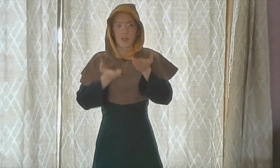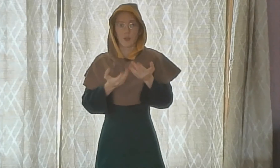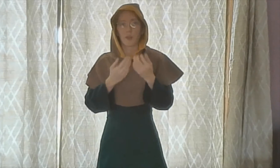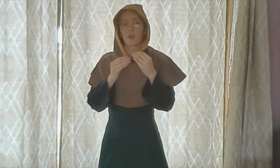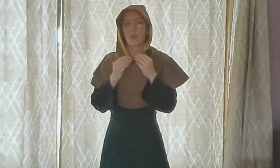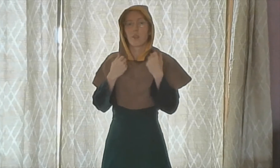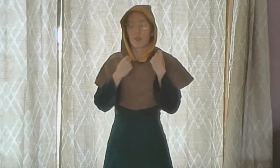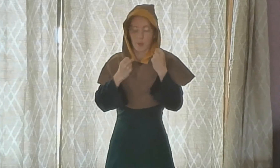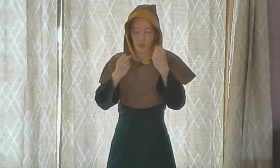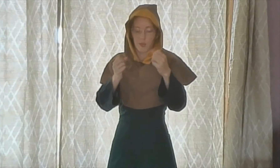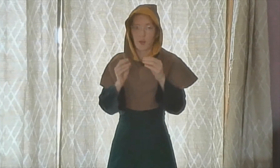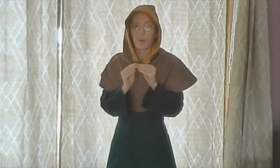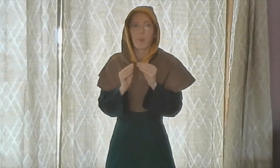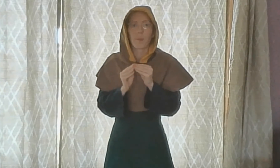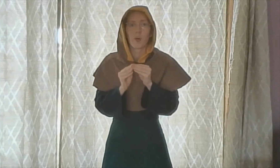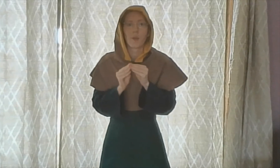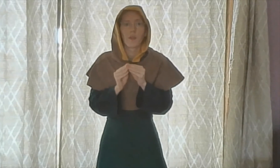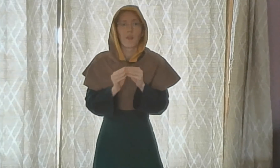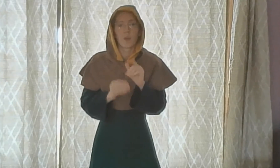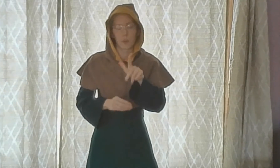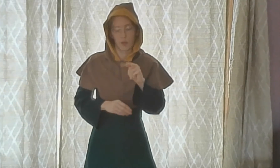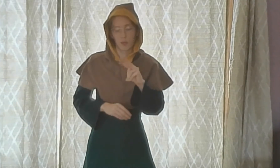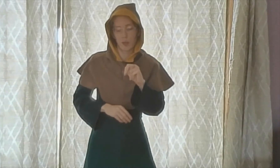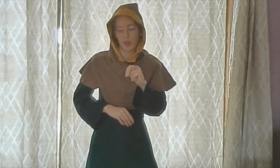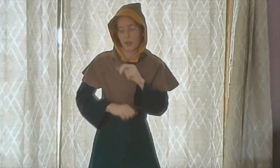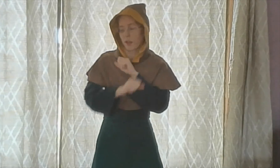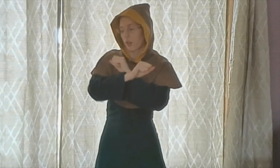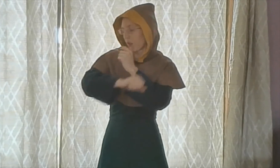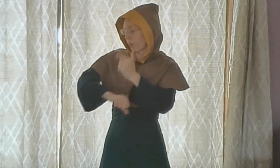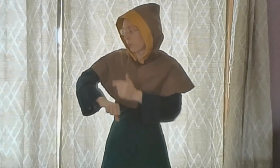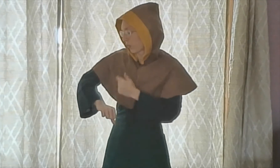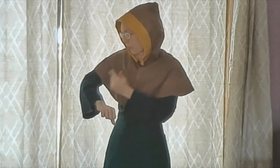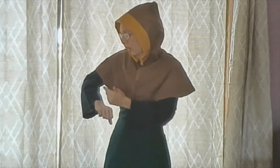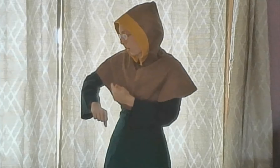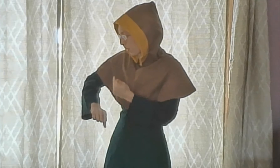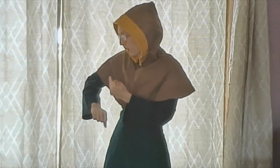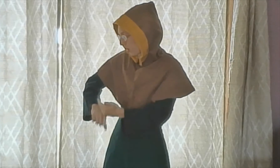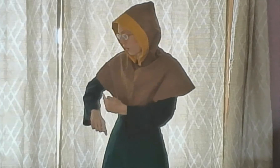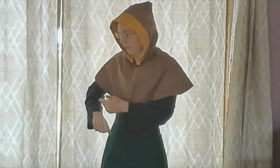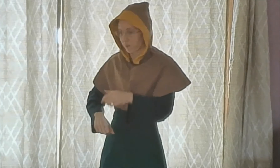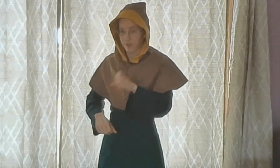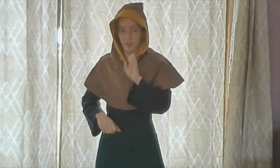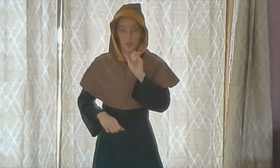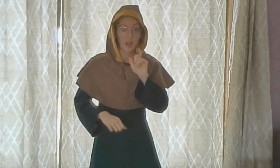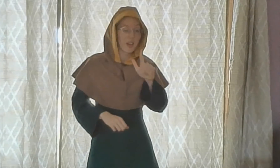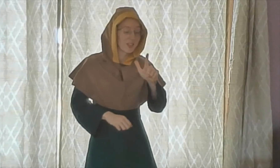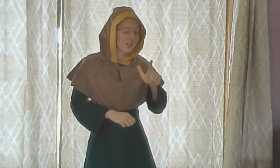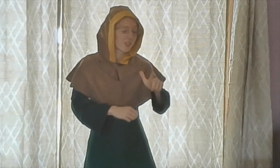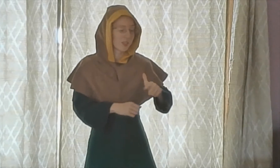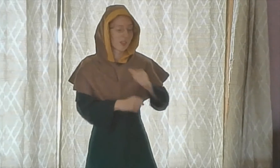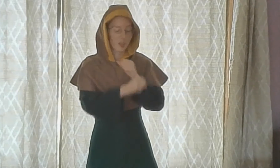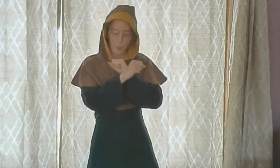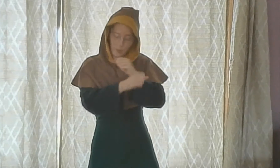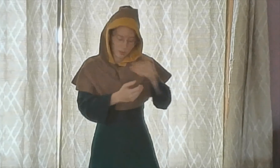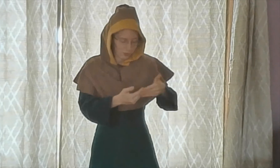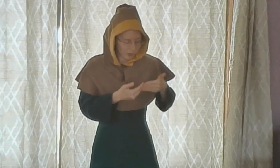I would know alone, while my arms are bound in linen, my legs are